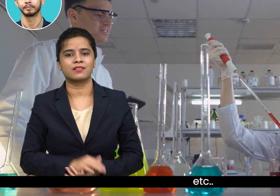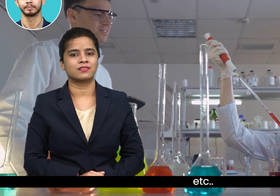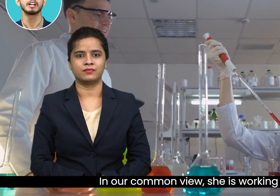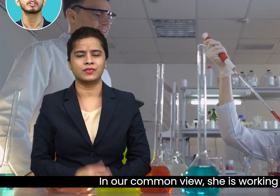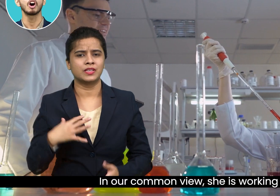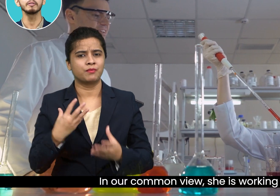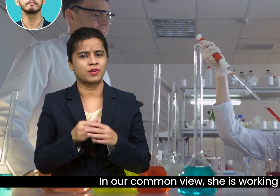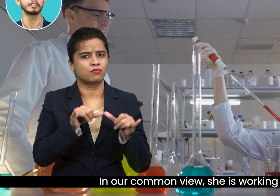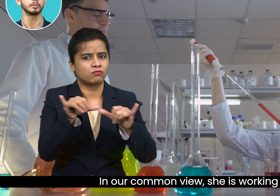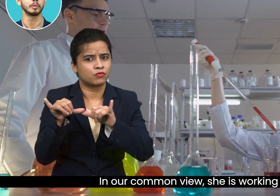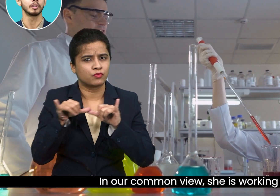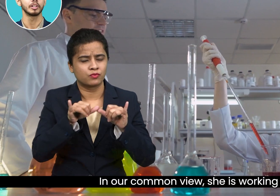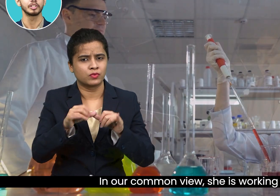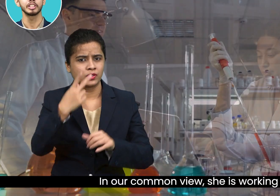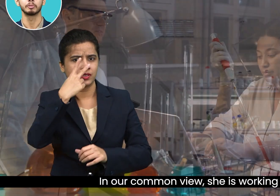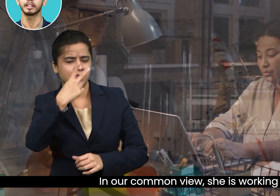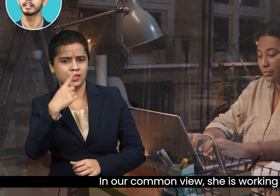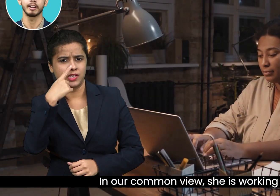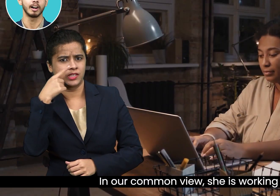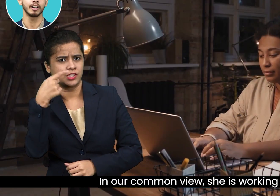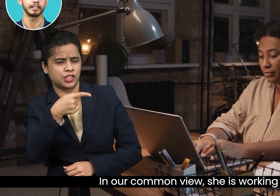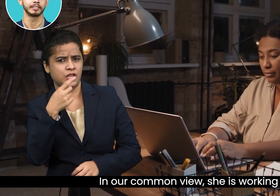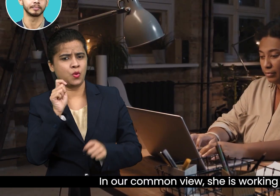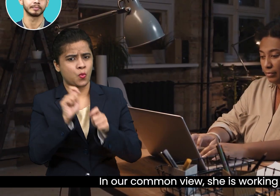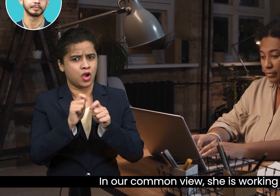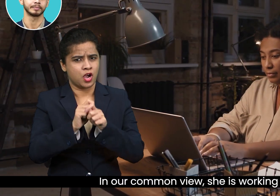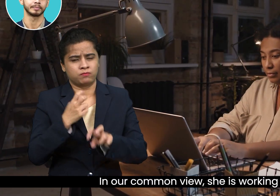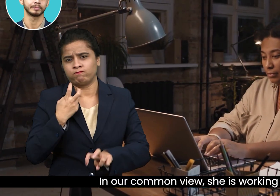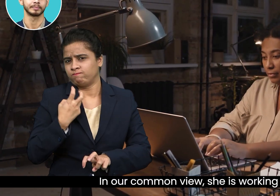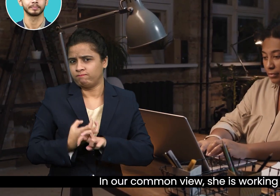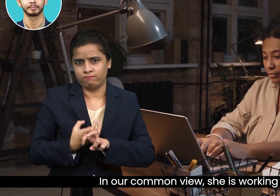etc. In our common view, she is working hard.